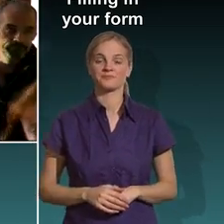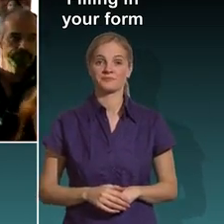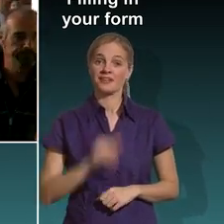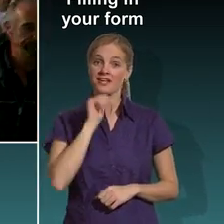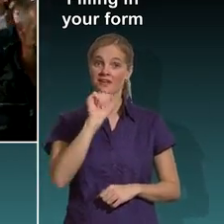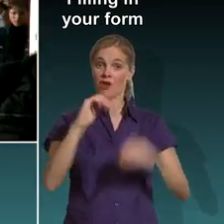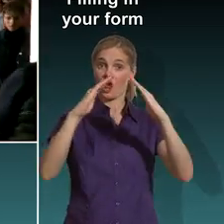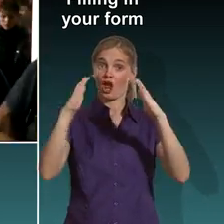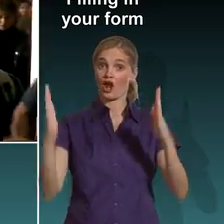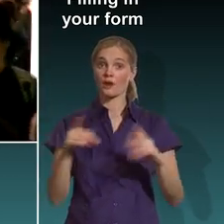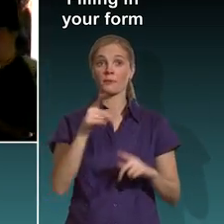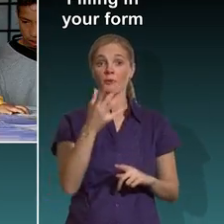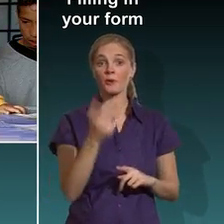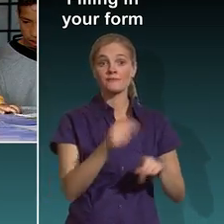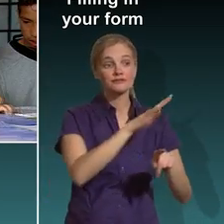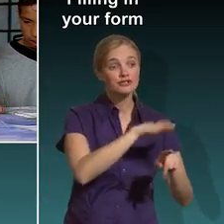forms.